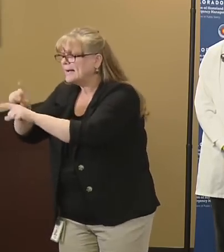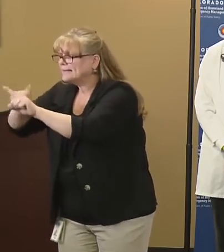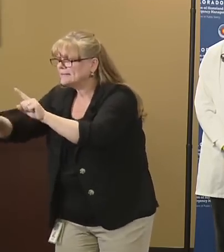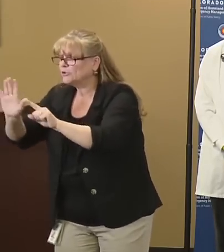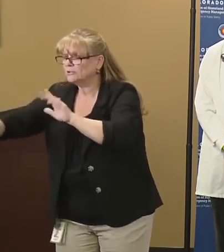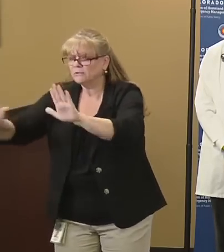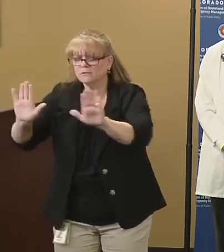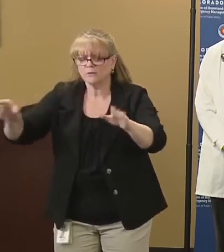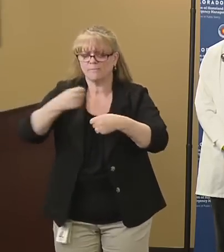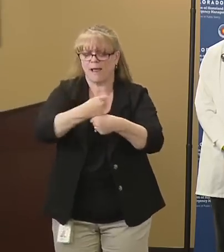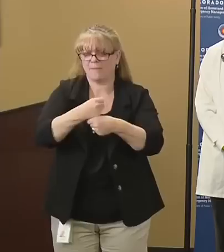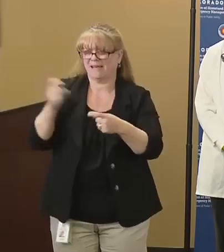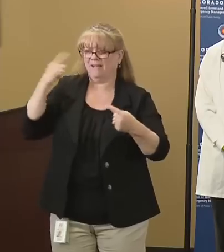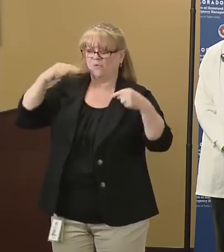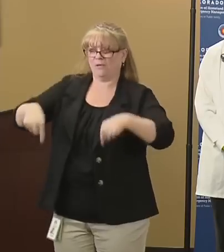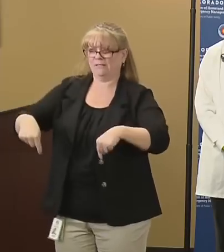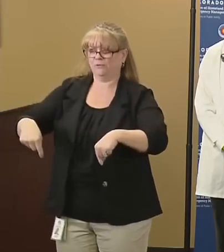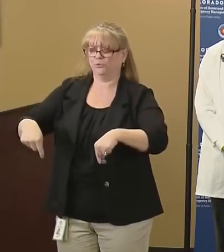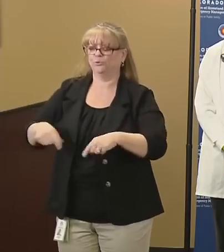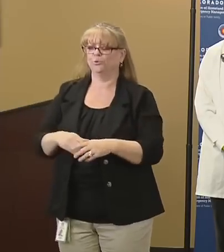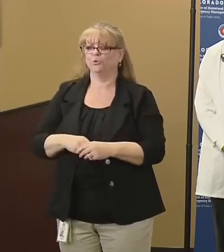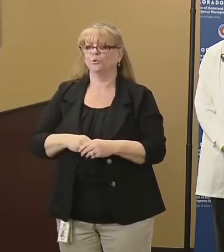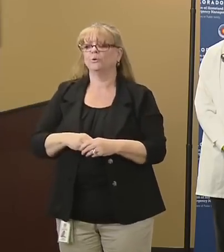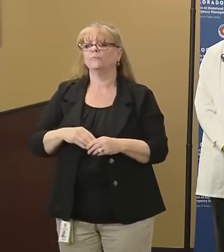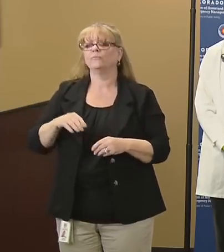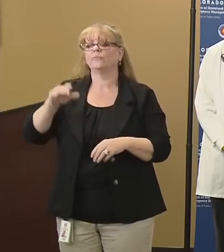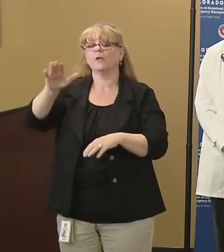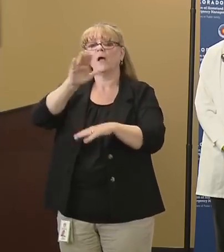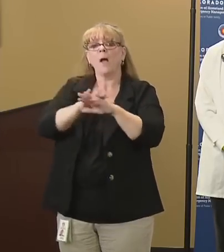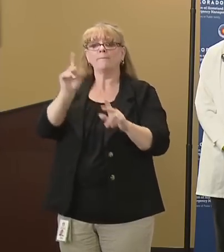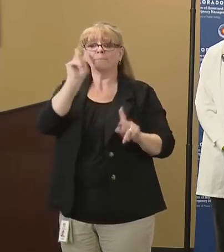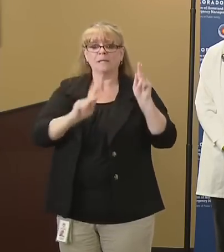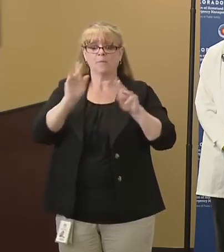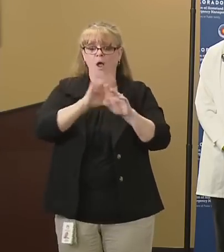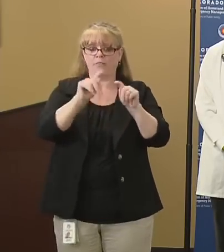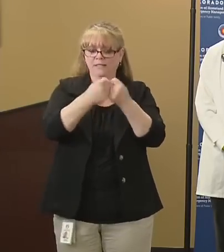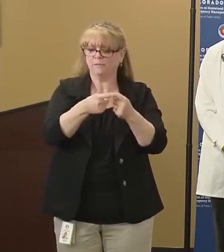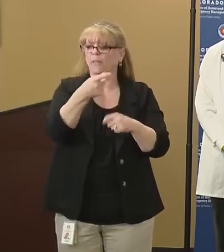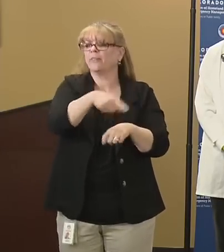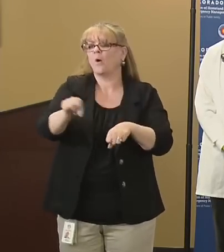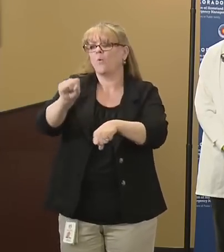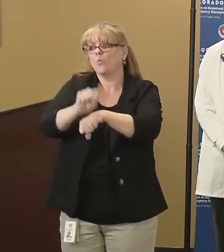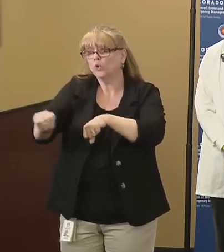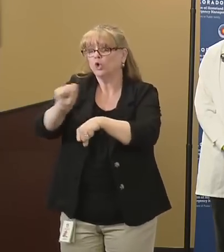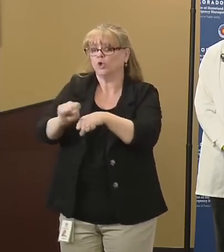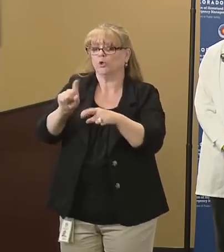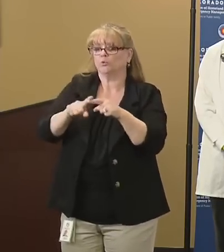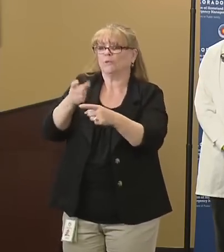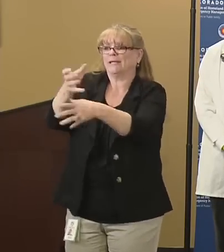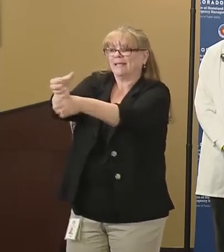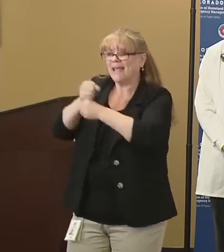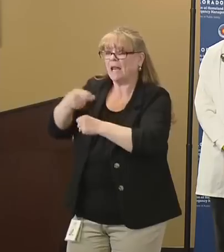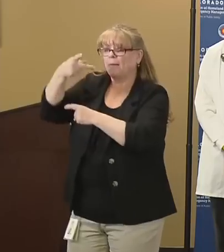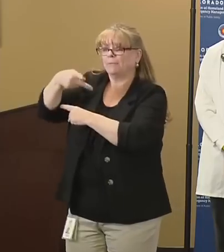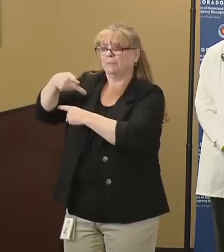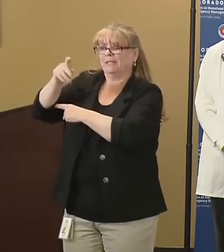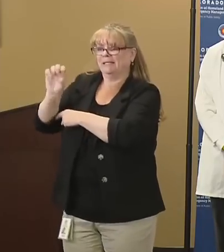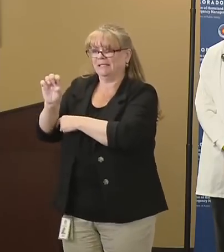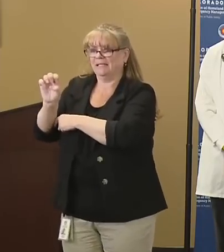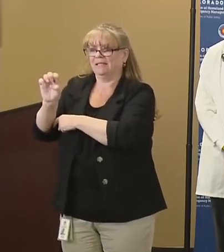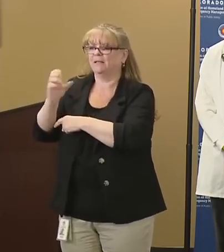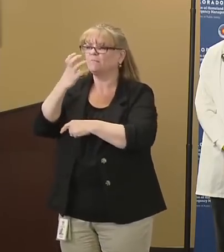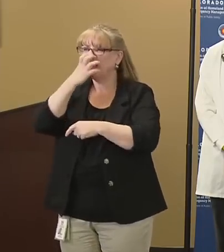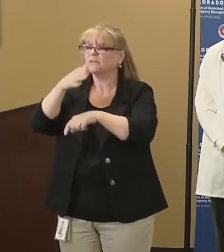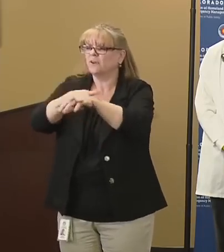response team. They are working to creatively acquire these personal protection equipment in a really challenging global time frame